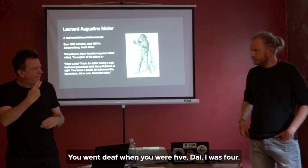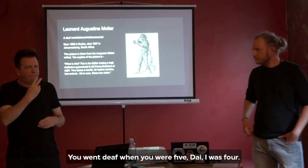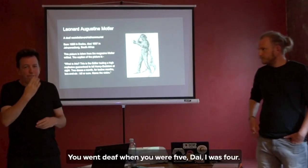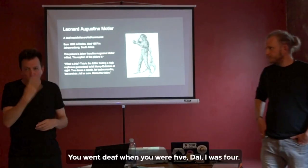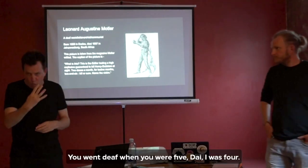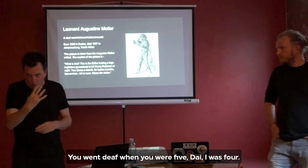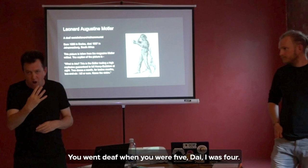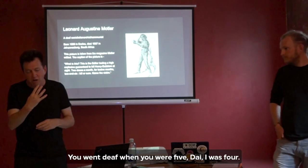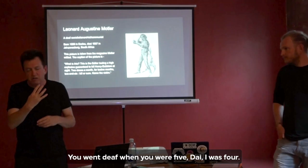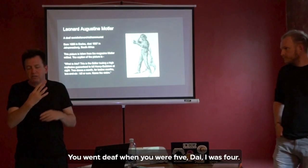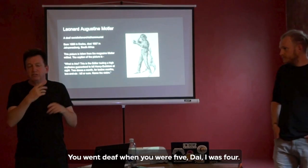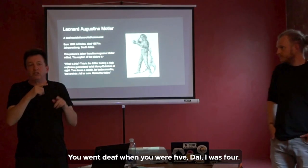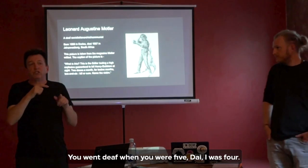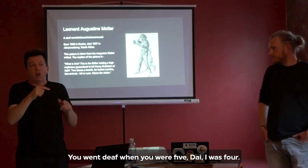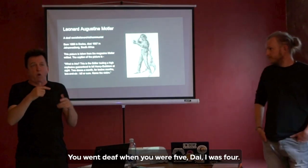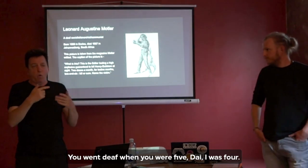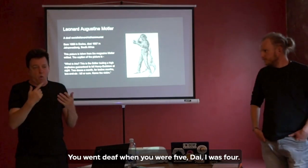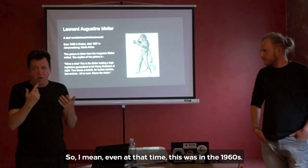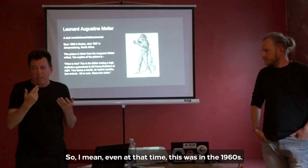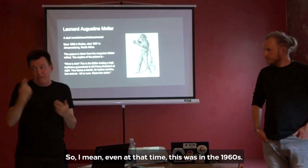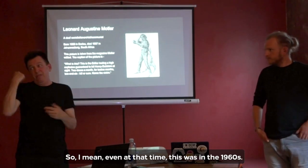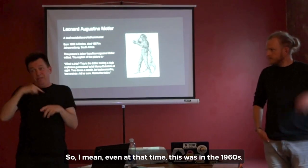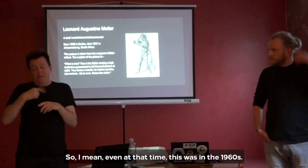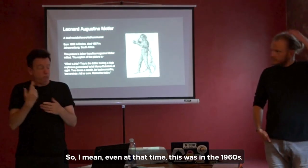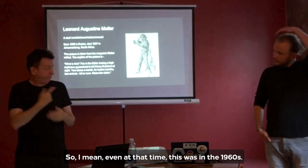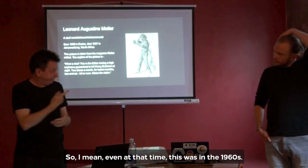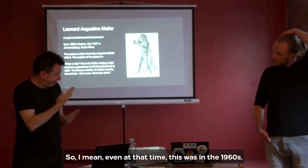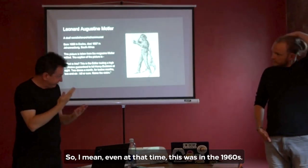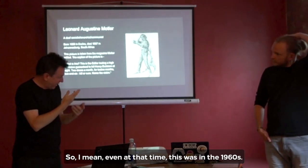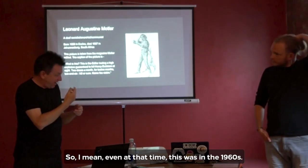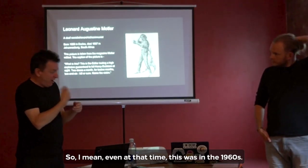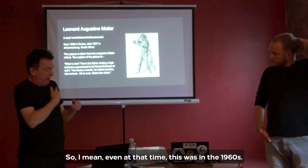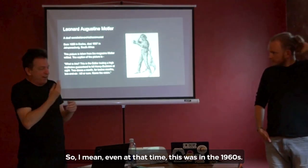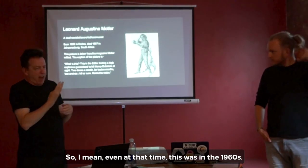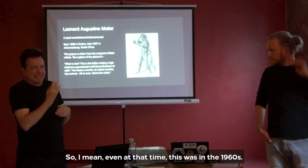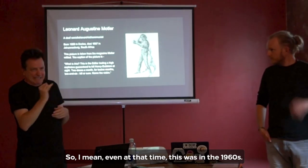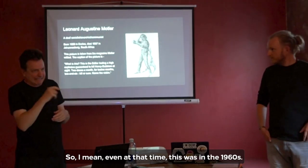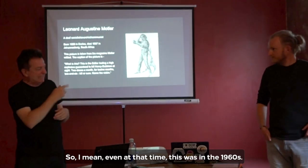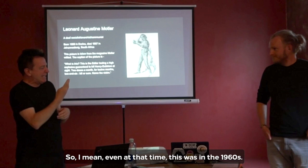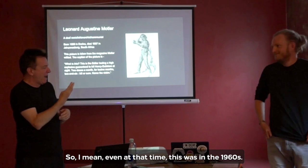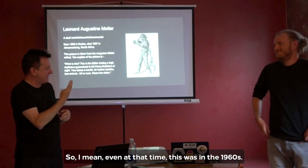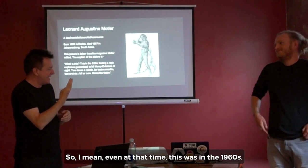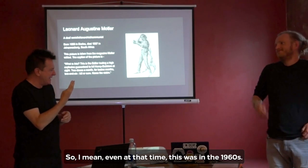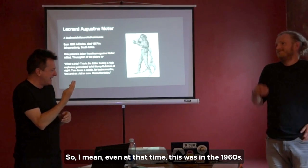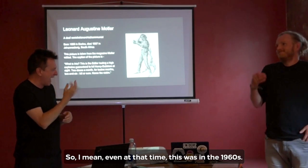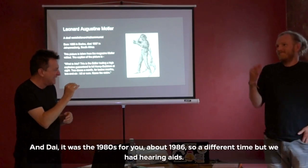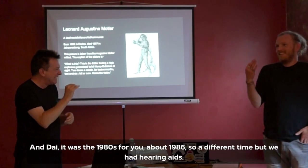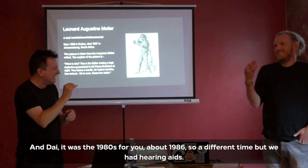were 5, I was 4, so, I mean, even at that time, this was in the 60s, and Di, it